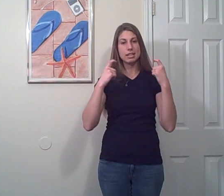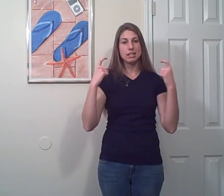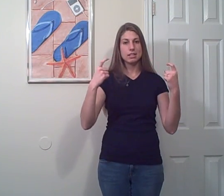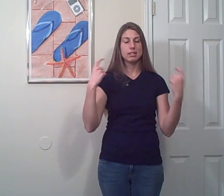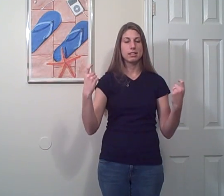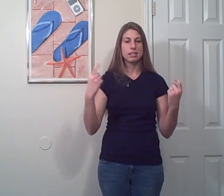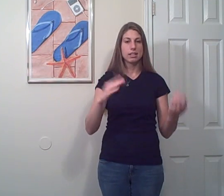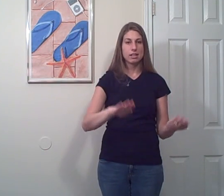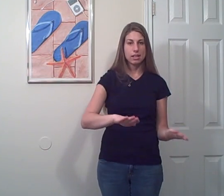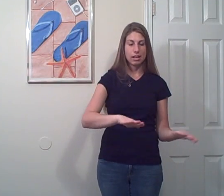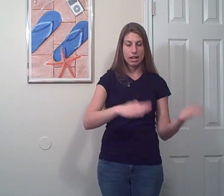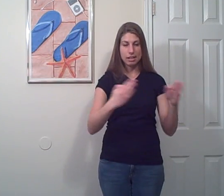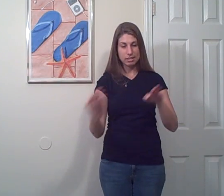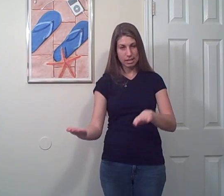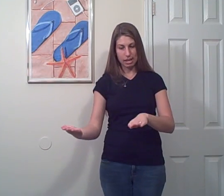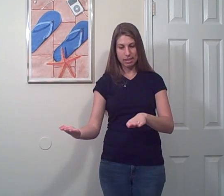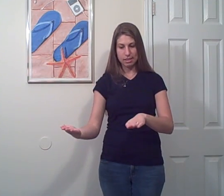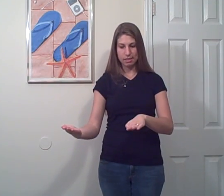sin and death.